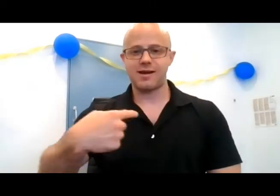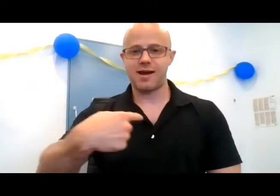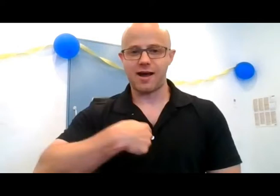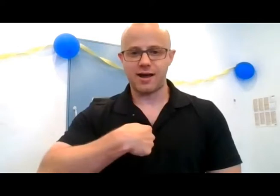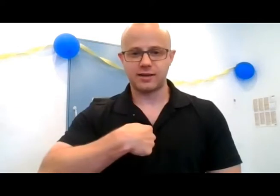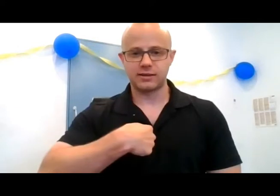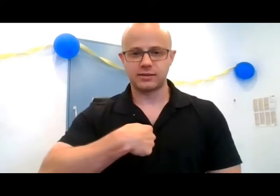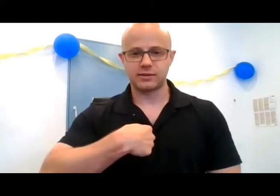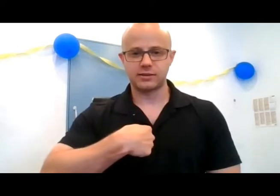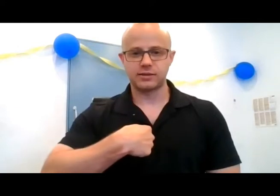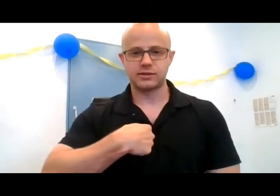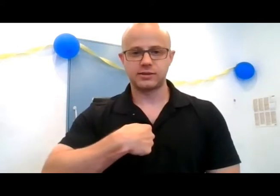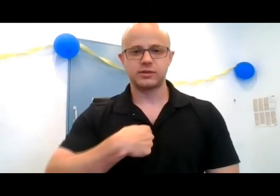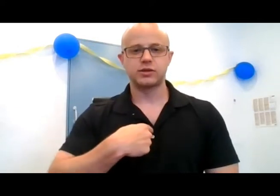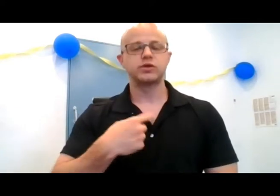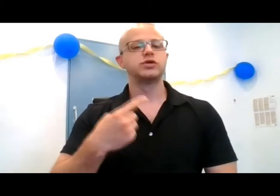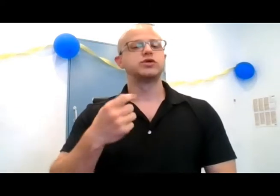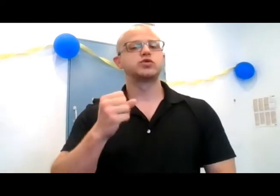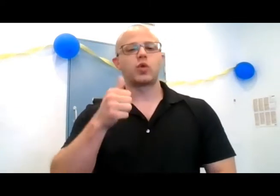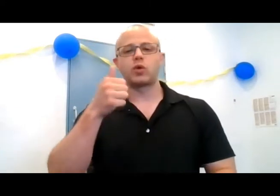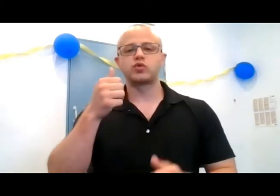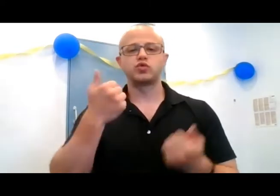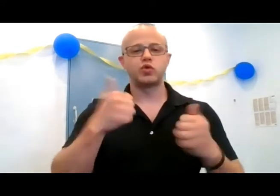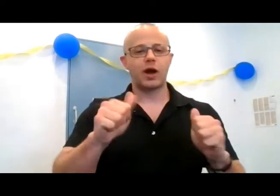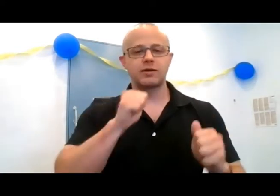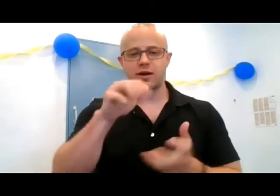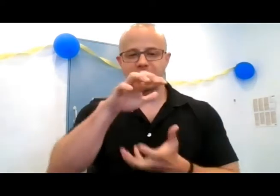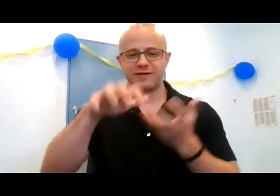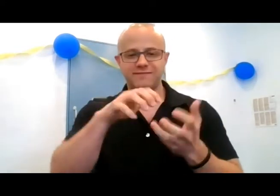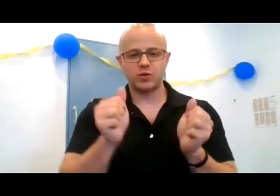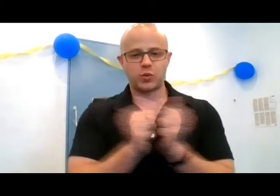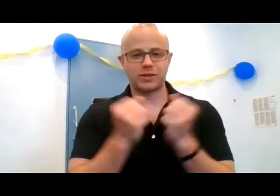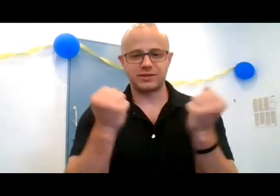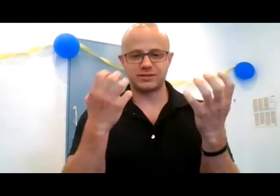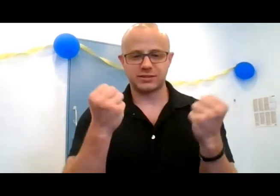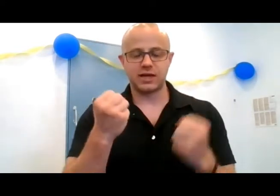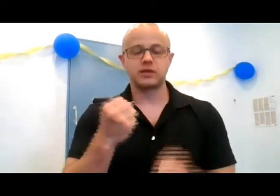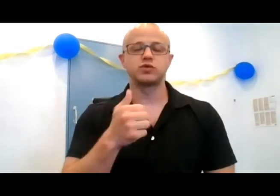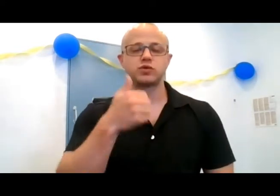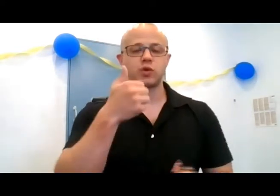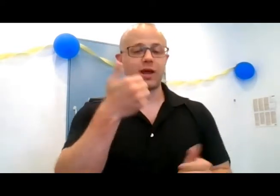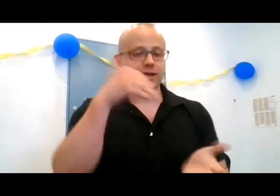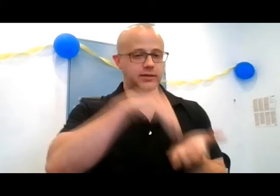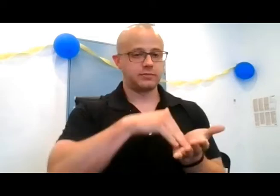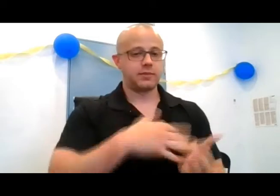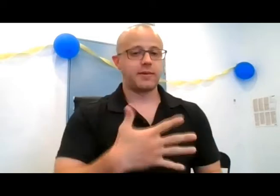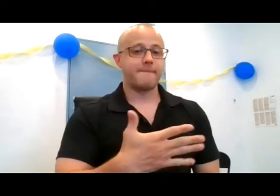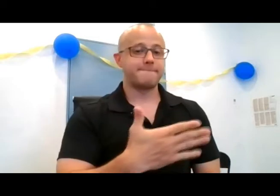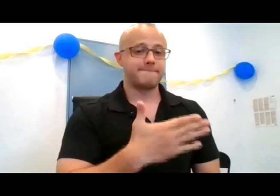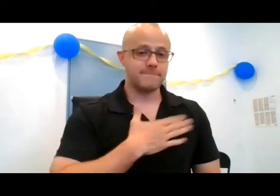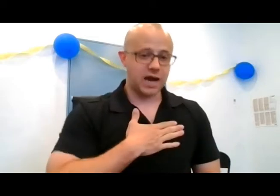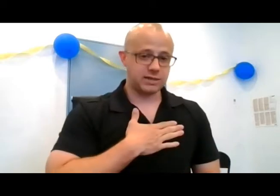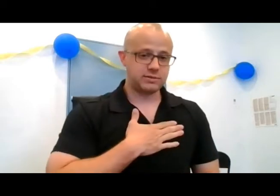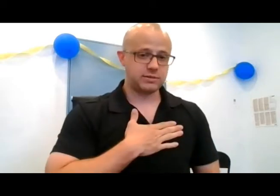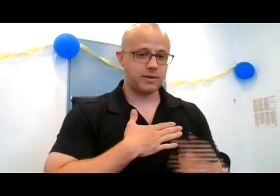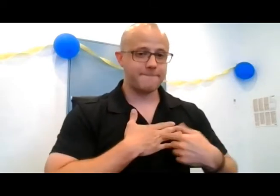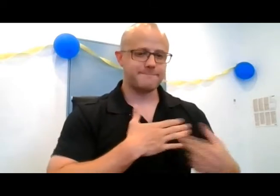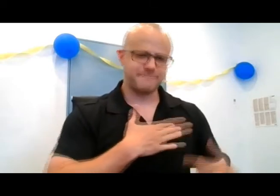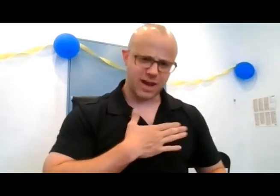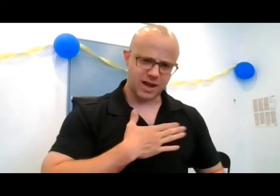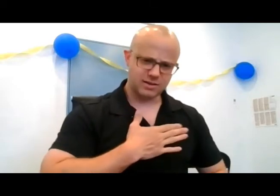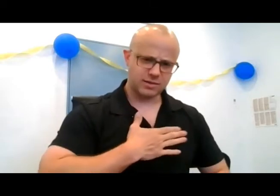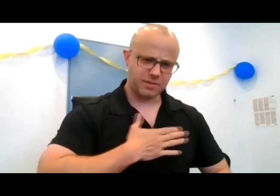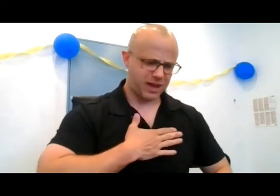Remember the difference between I and my. Try not to confuse those signs. Again, this